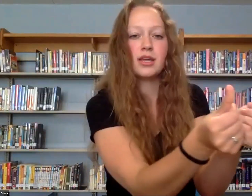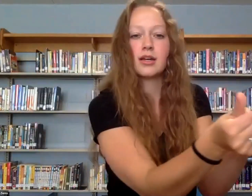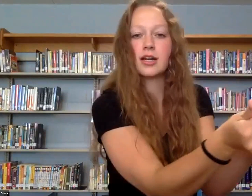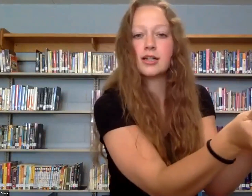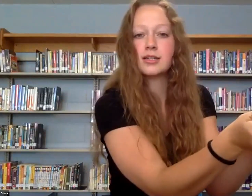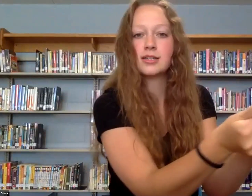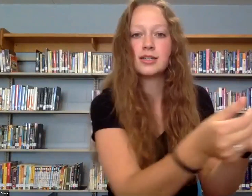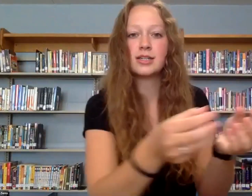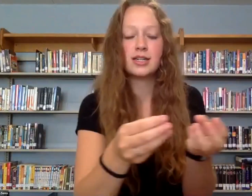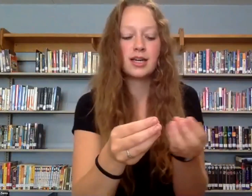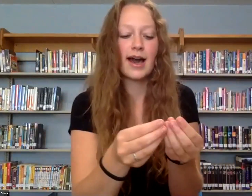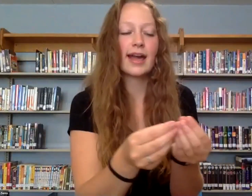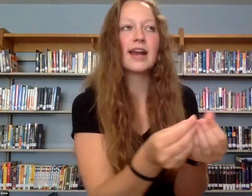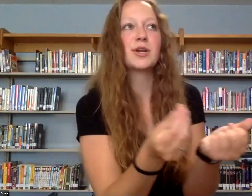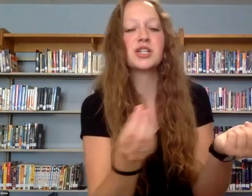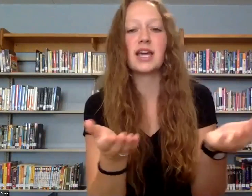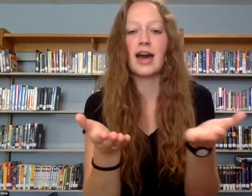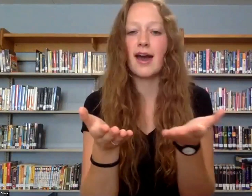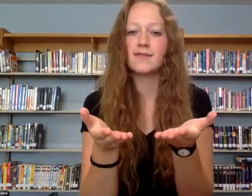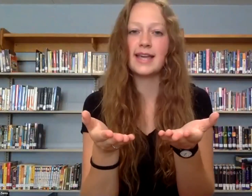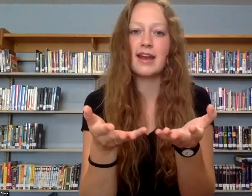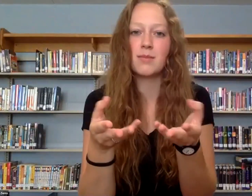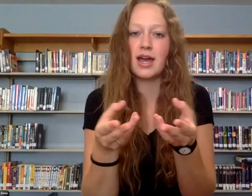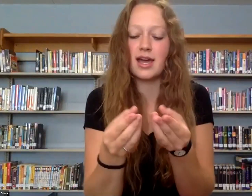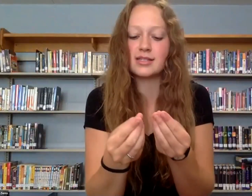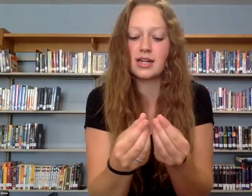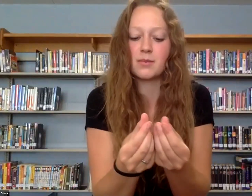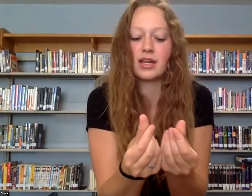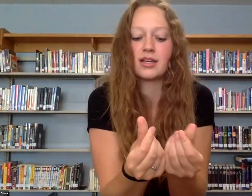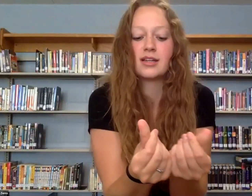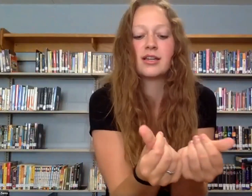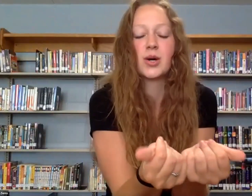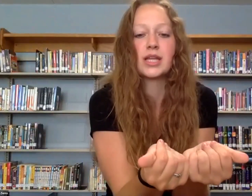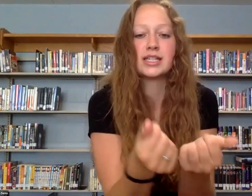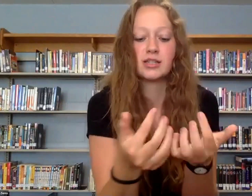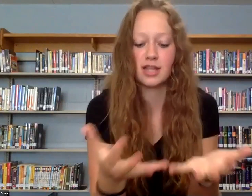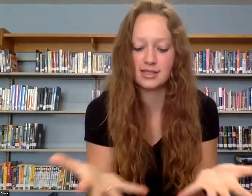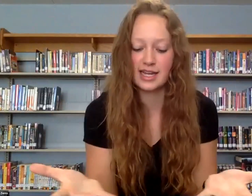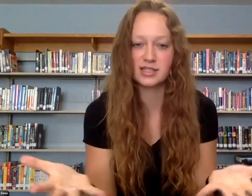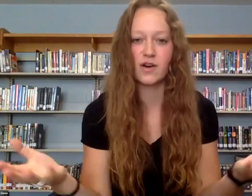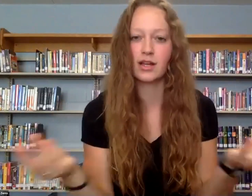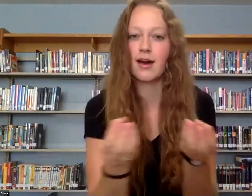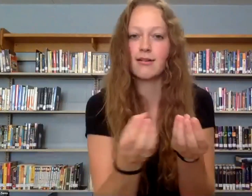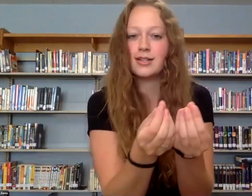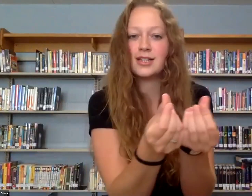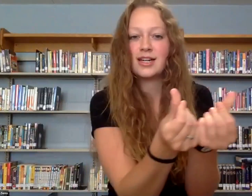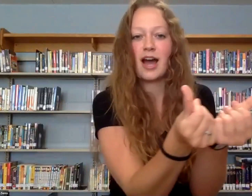disappear. I kind of picture it like I have sand in my hands, and I'm like going like this, and all the sand's falling out. I don't